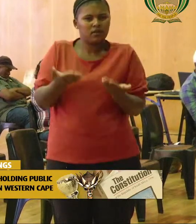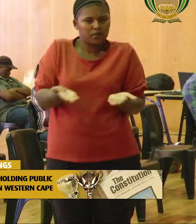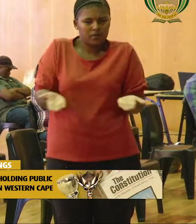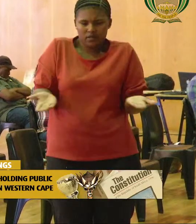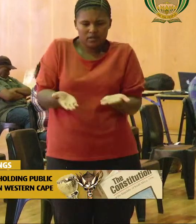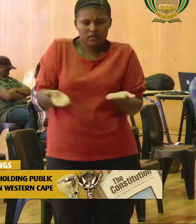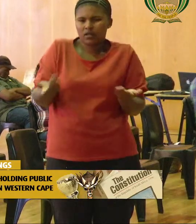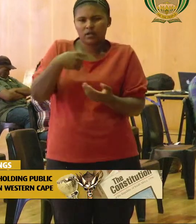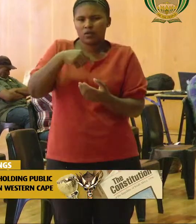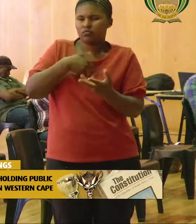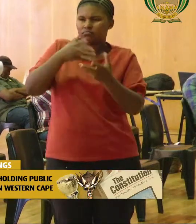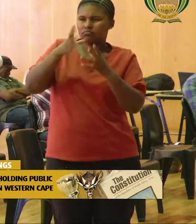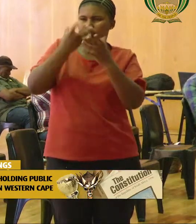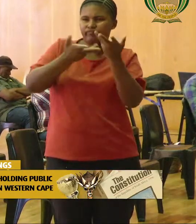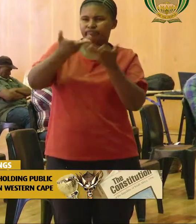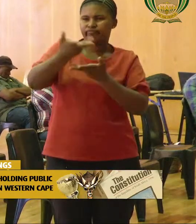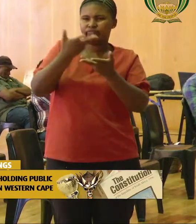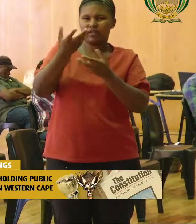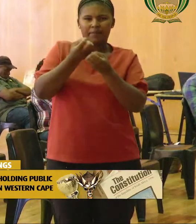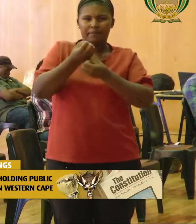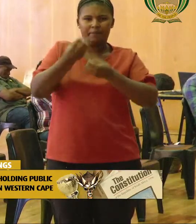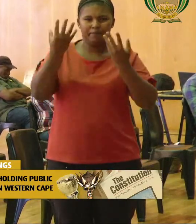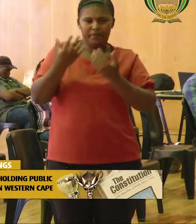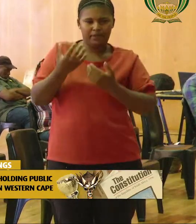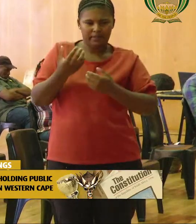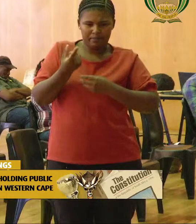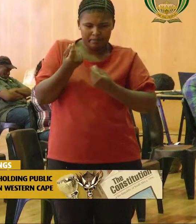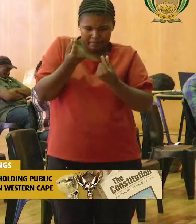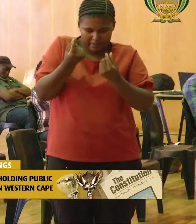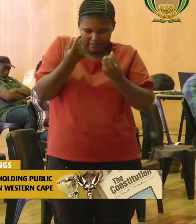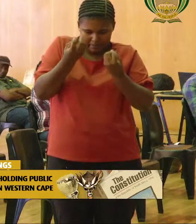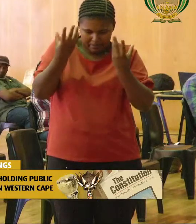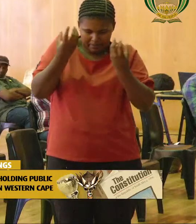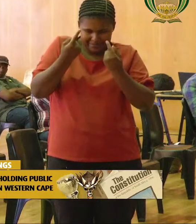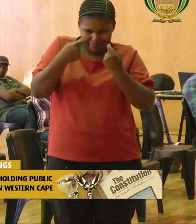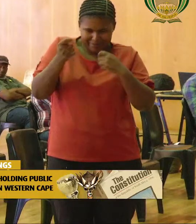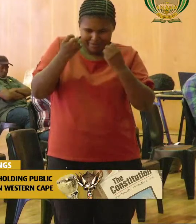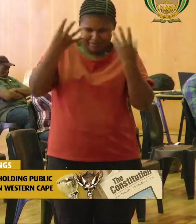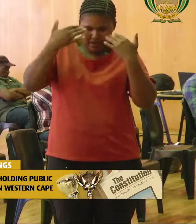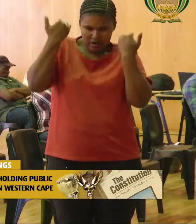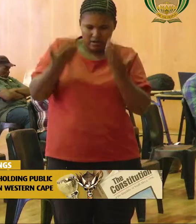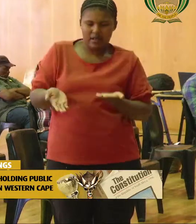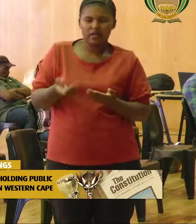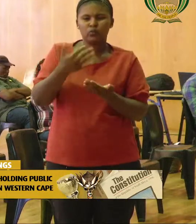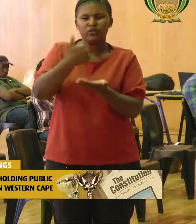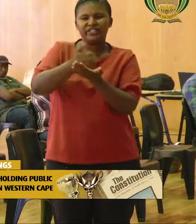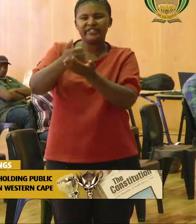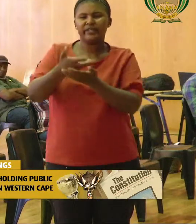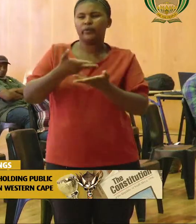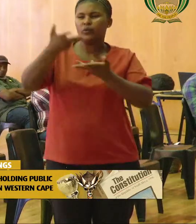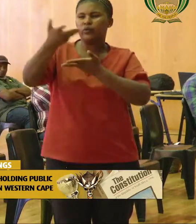spending, I don't know how much you spend for this meeting, for us to come and sit here,